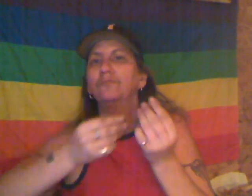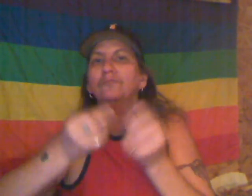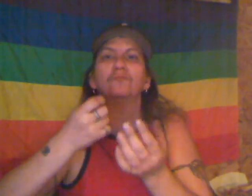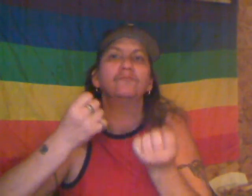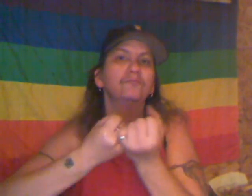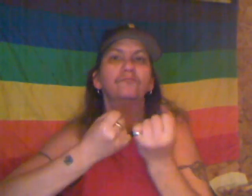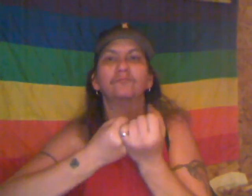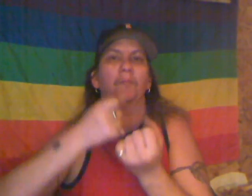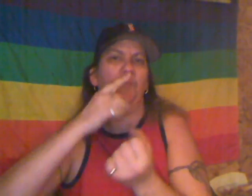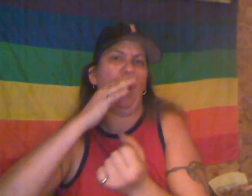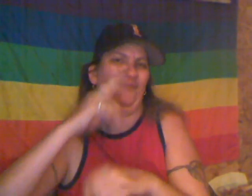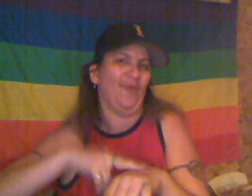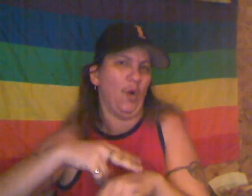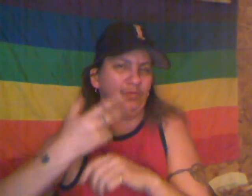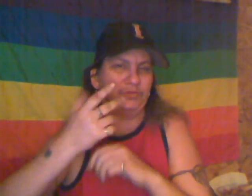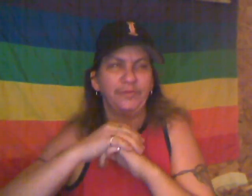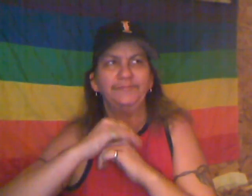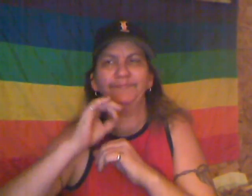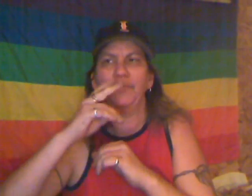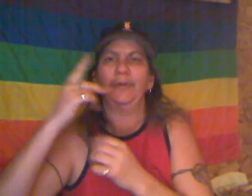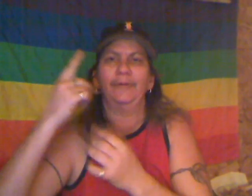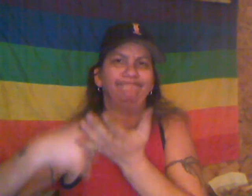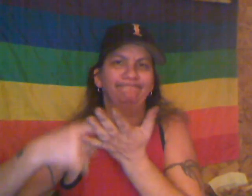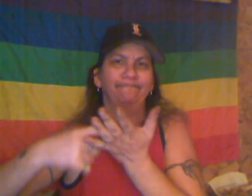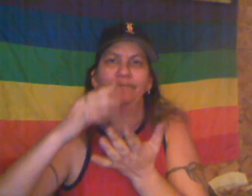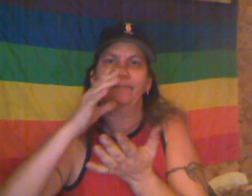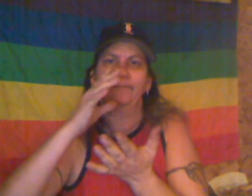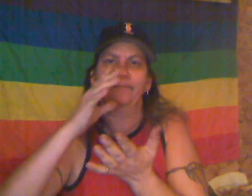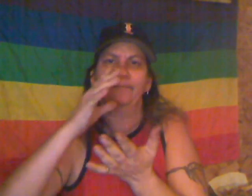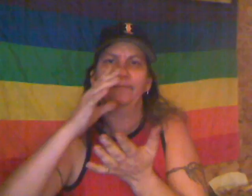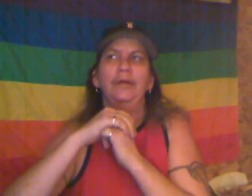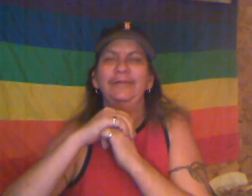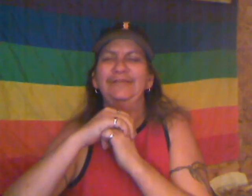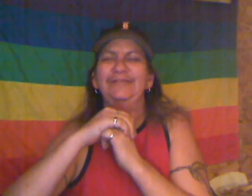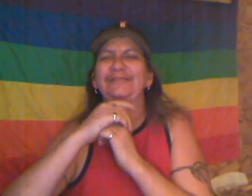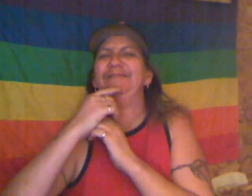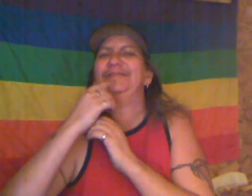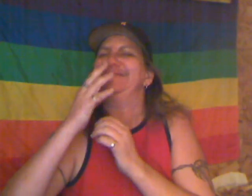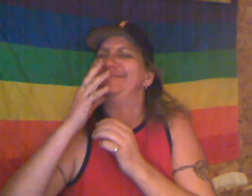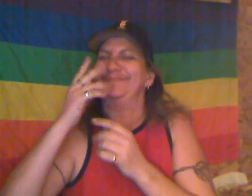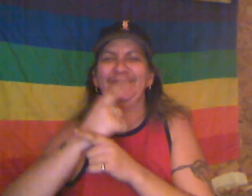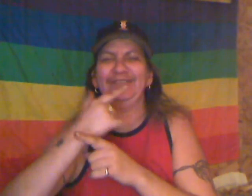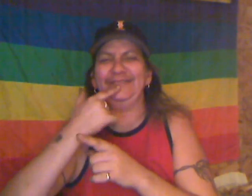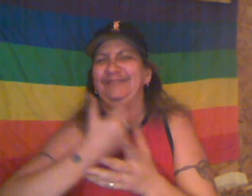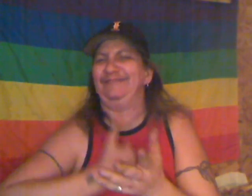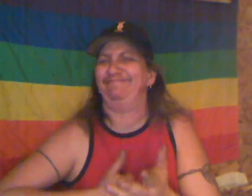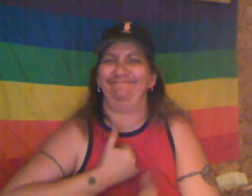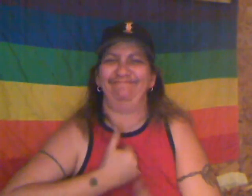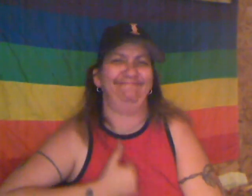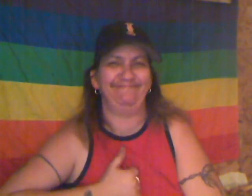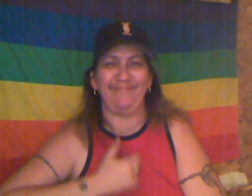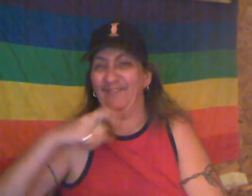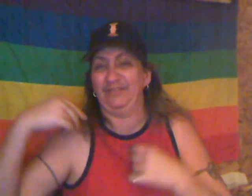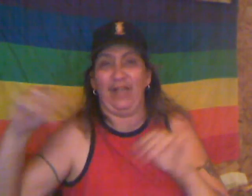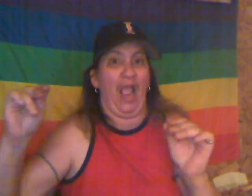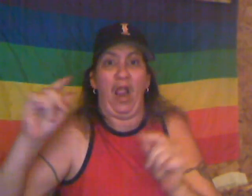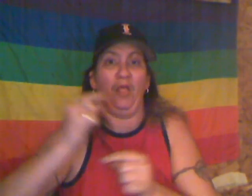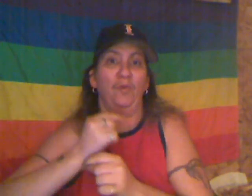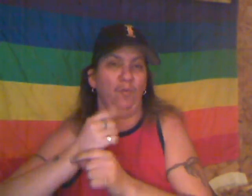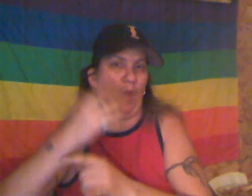clear. The Hubble images of this comet, for example, we can see things as small as 10 meters across. Thank you so much, Dr. Liss. It's been a pleasure. Thank you. Well,